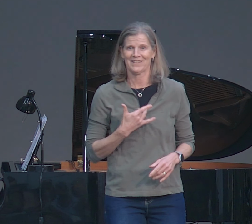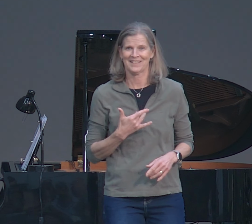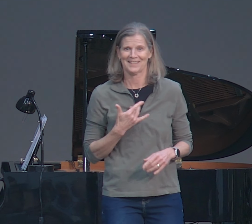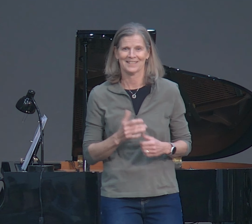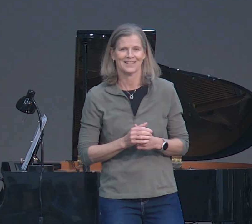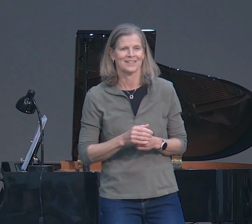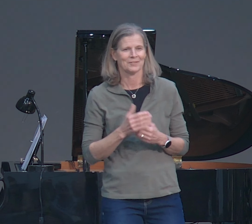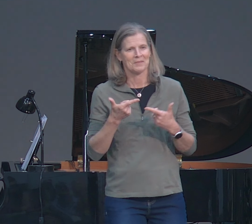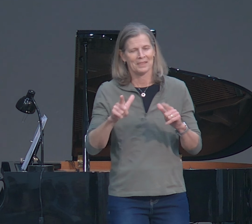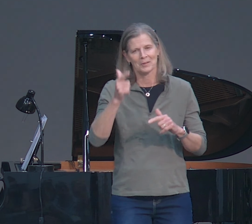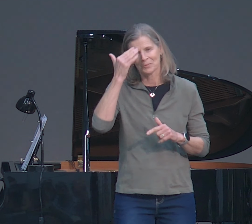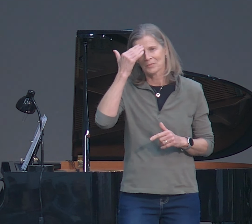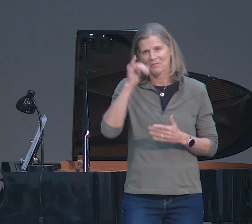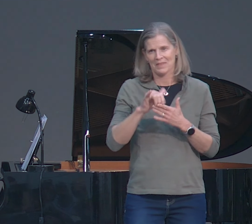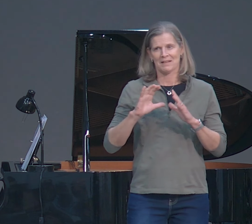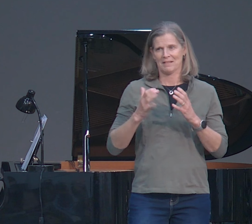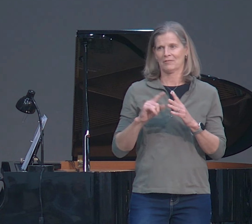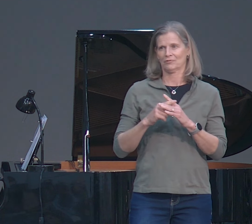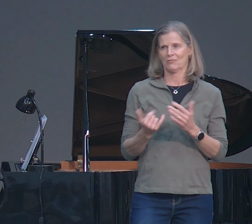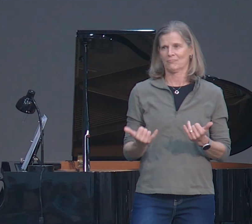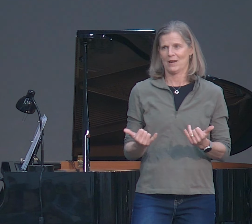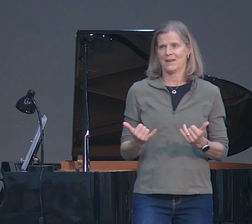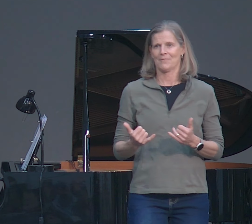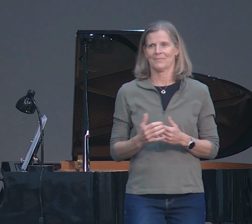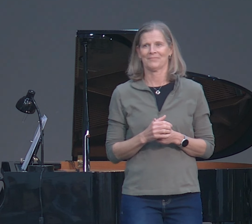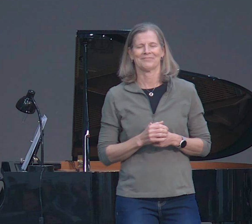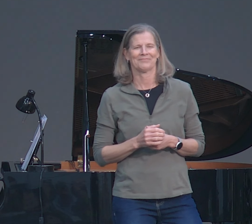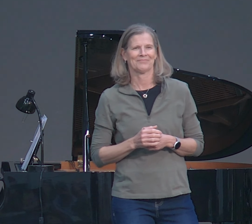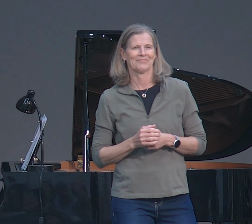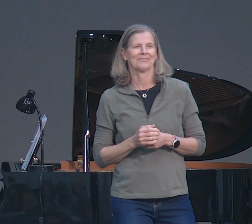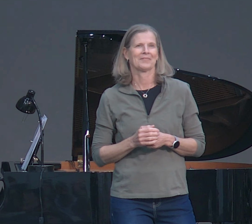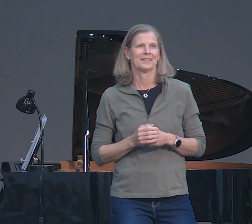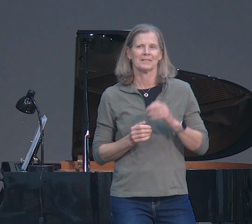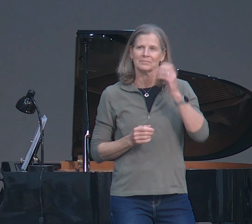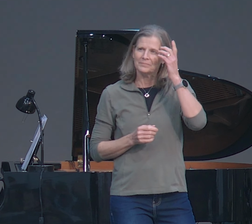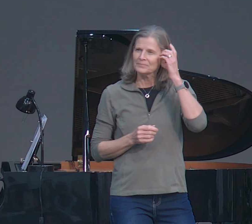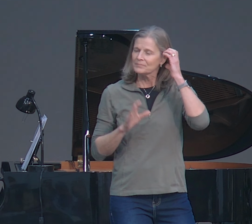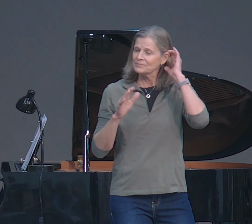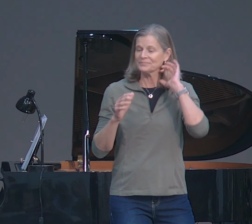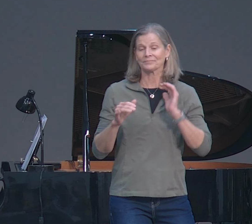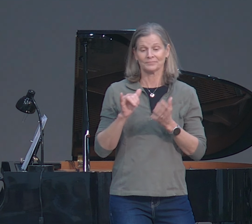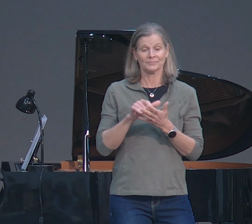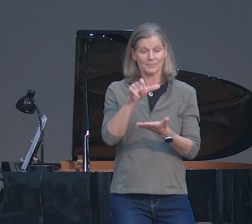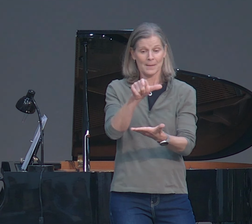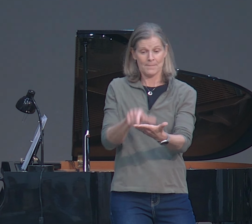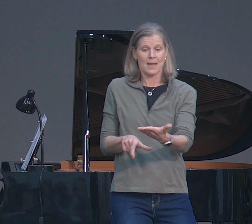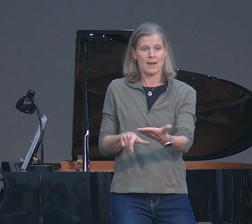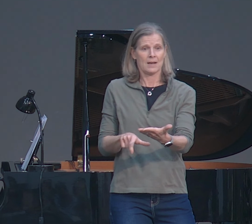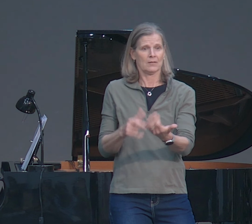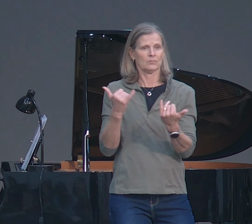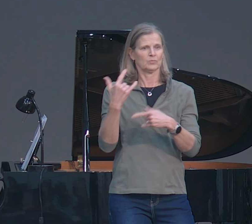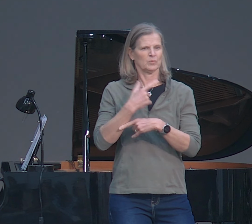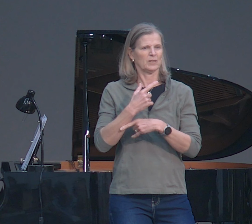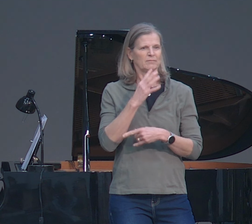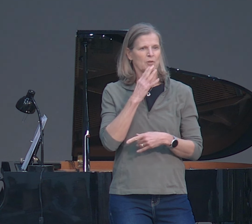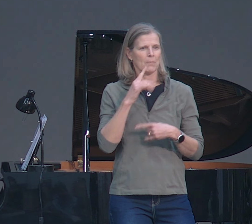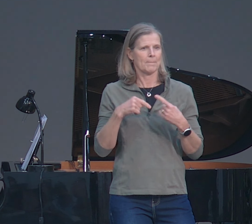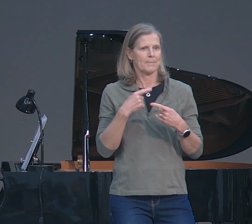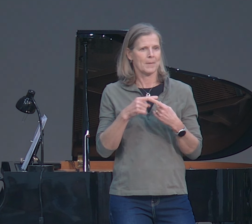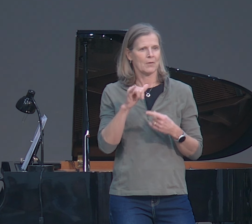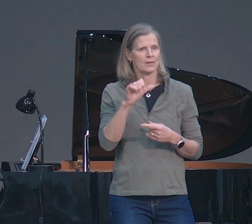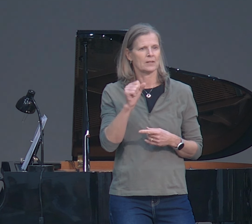Just wanted to let you know that class starts right now. Well, the passage we're going to observe today